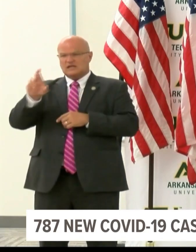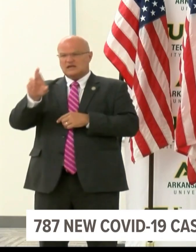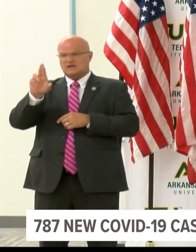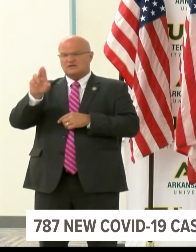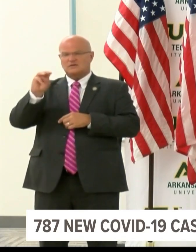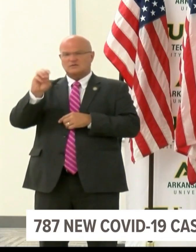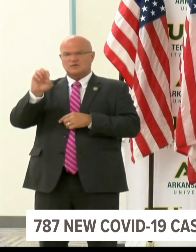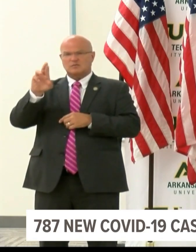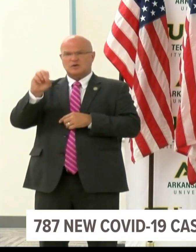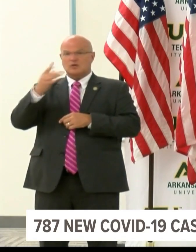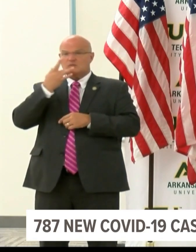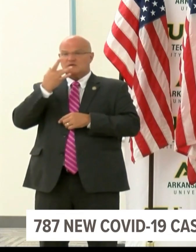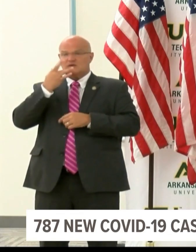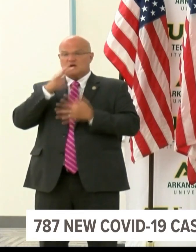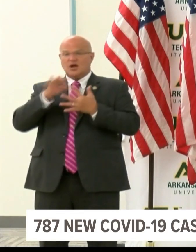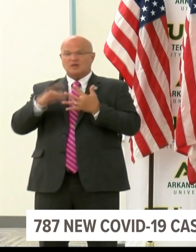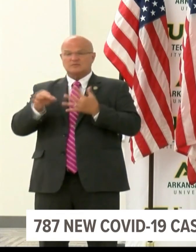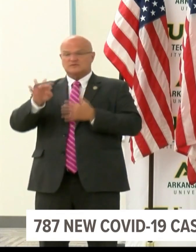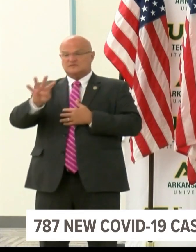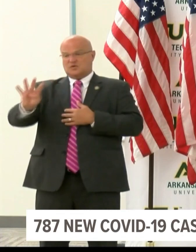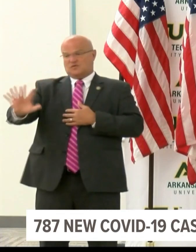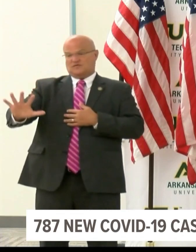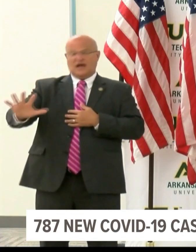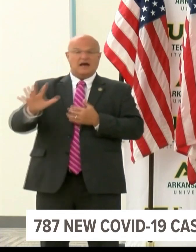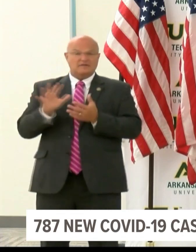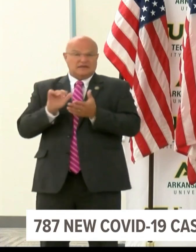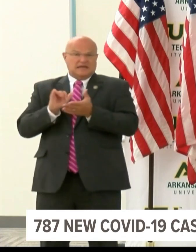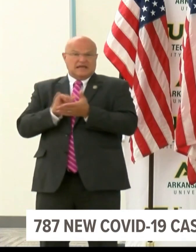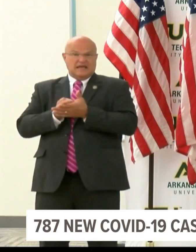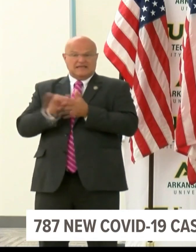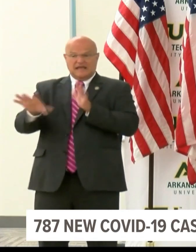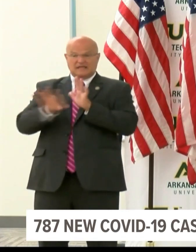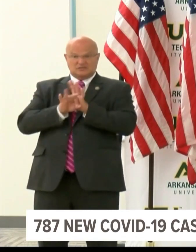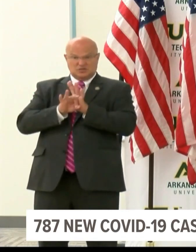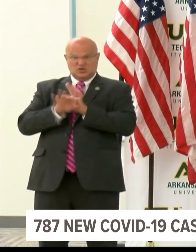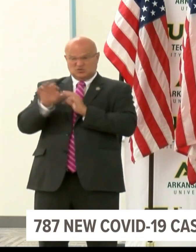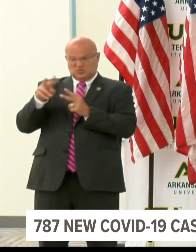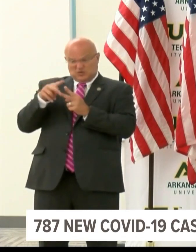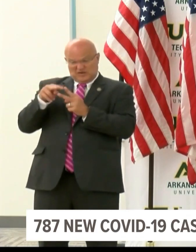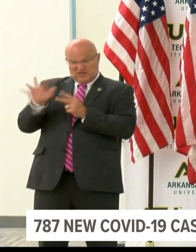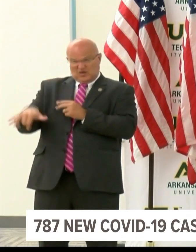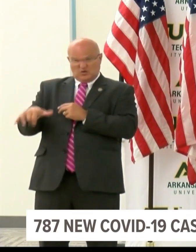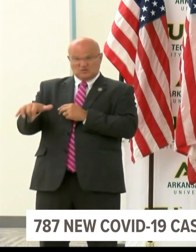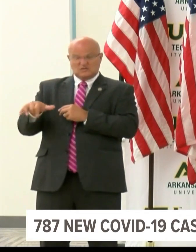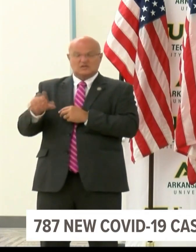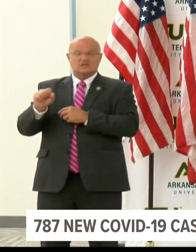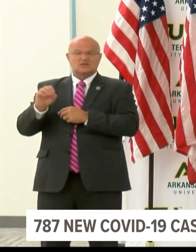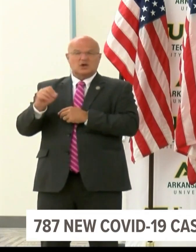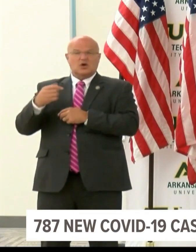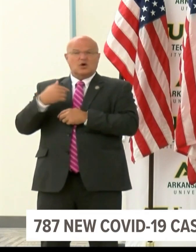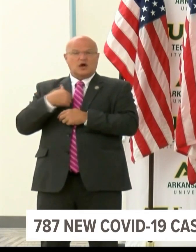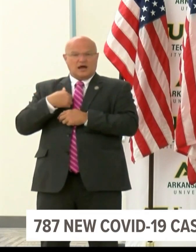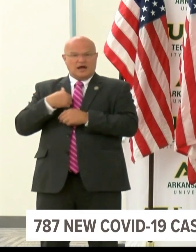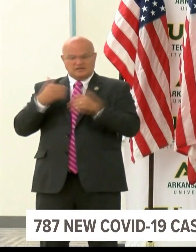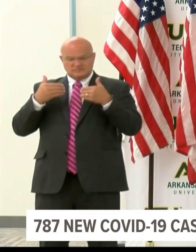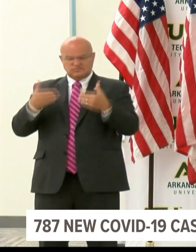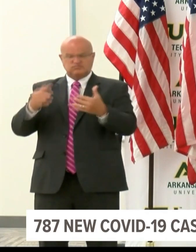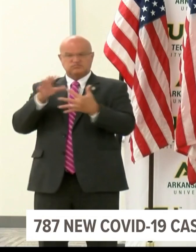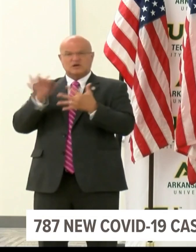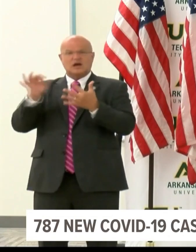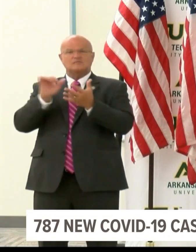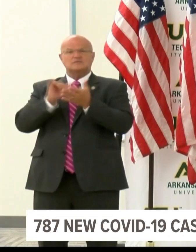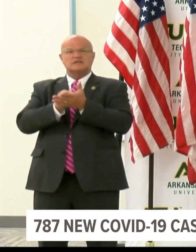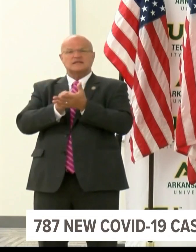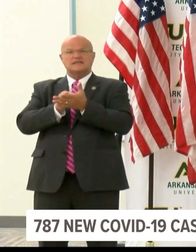Romero preferred options 4 and 5, and that I chose one of those options. And so I went with the option